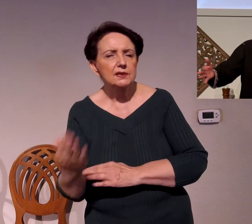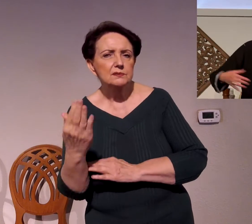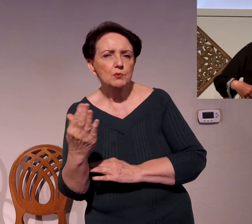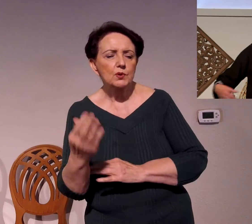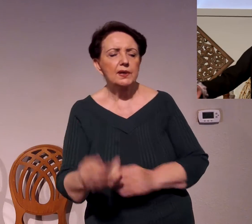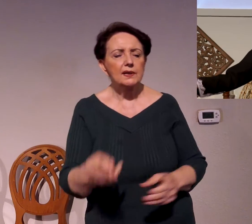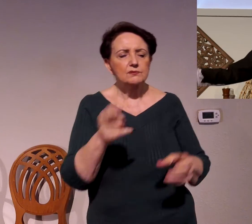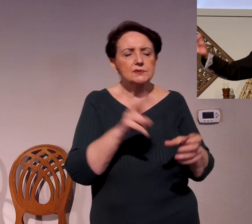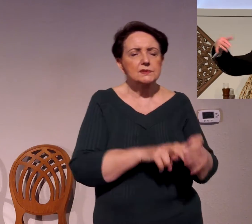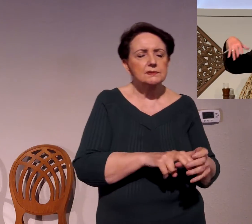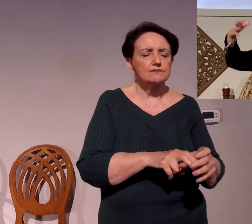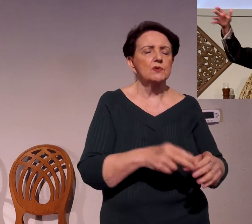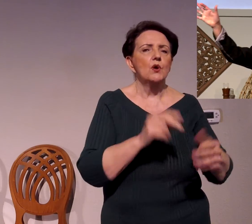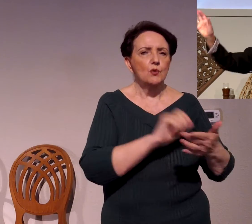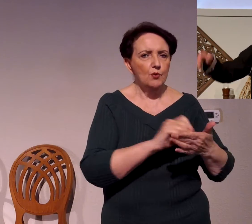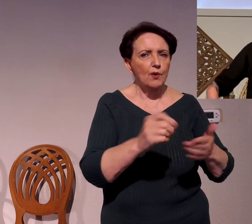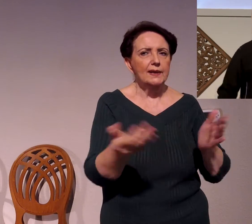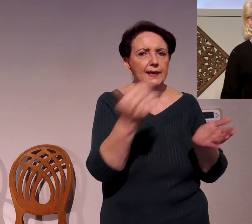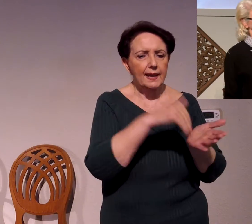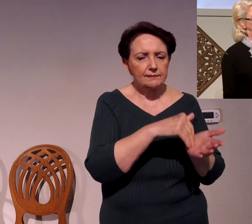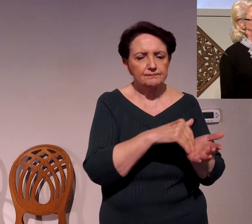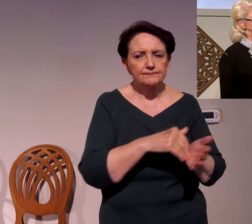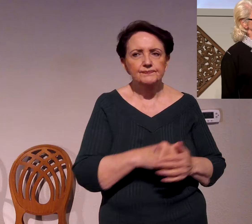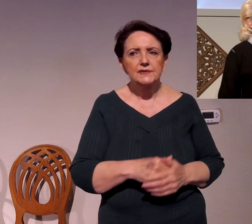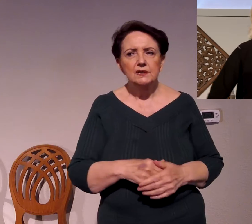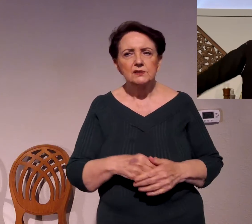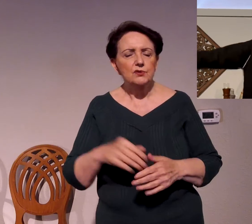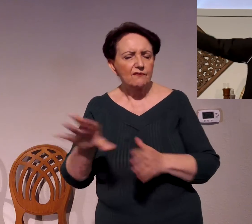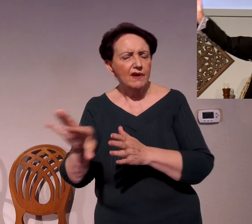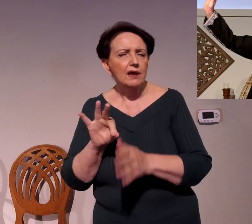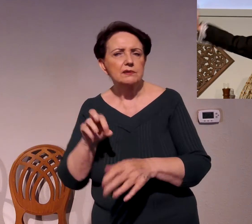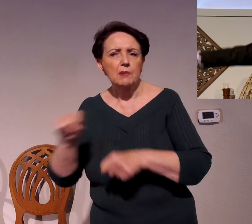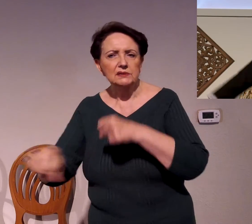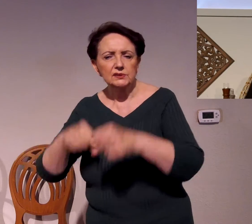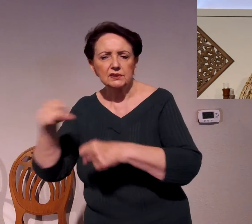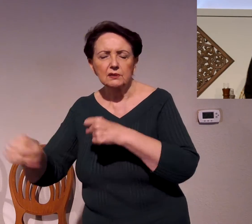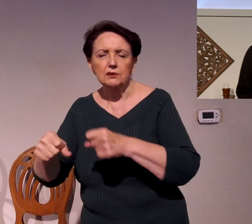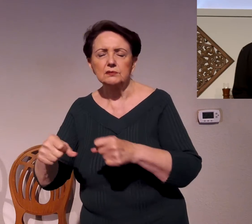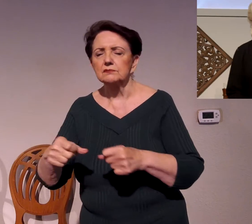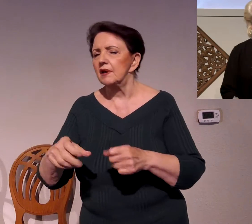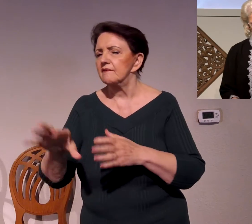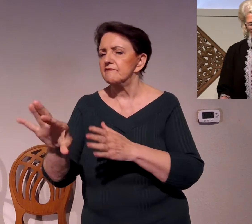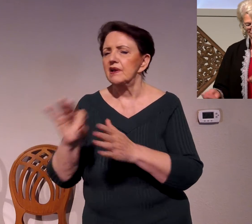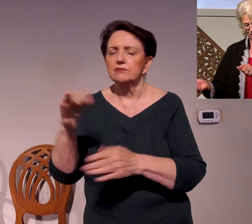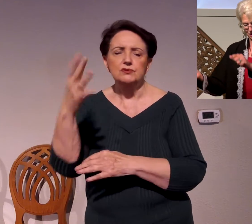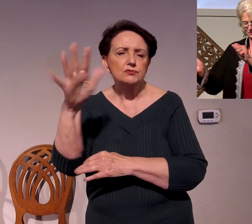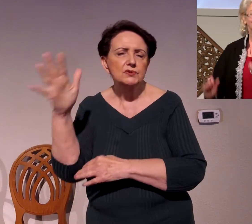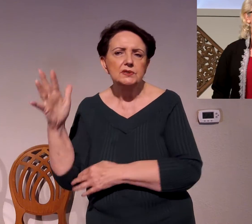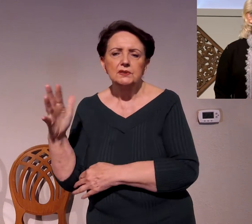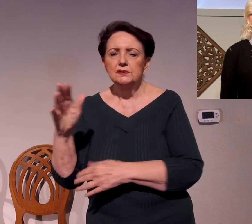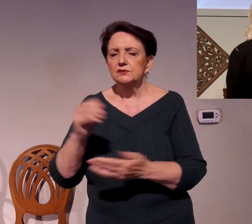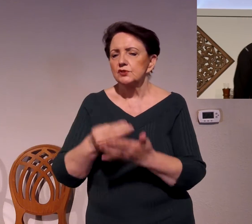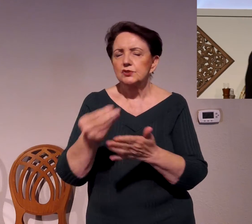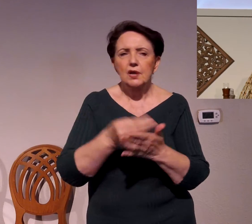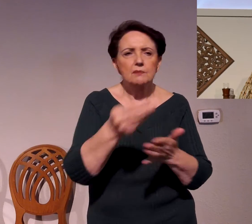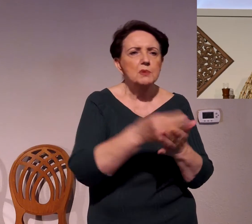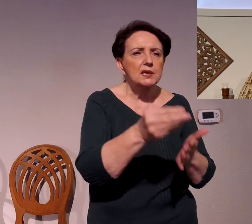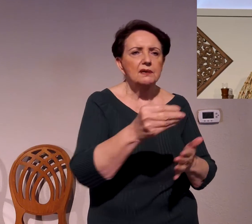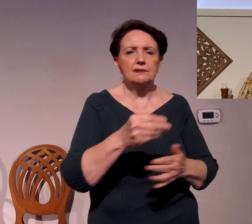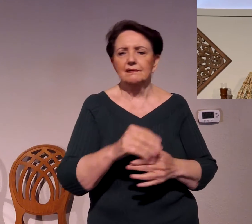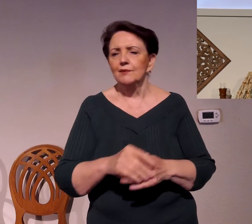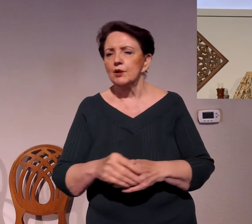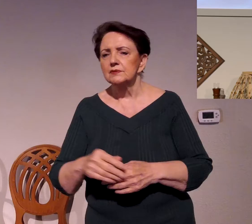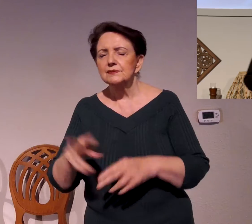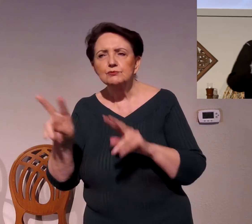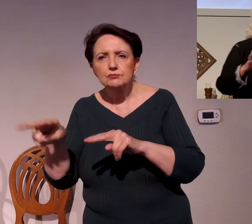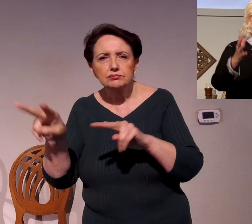bike every day. I rode all around. I found I found the deer, and I found the marshes, and of course I found the little shopping areas and all that good stuff.